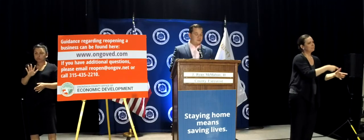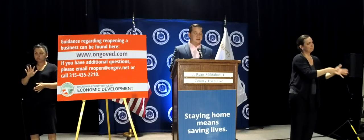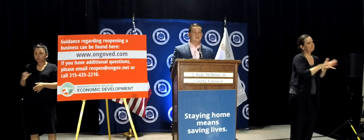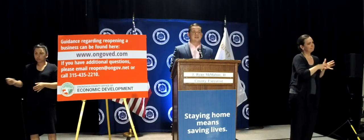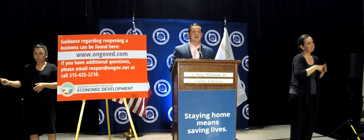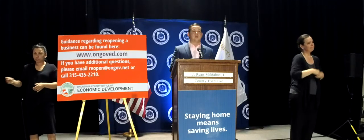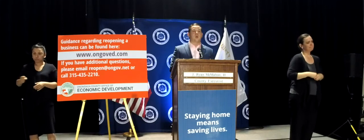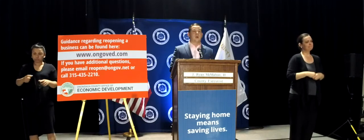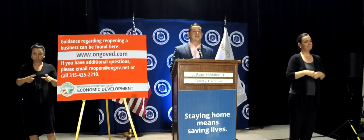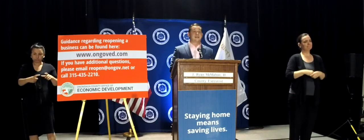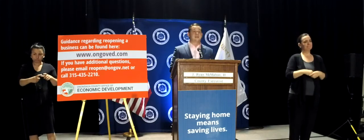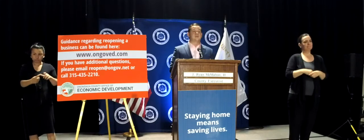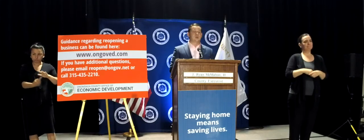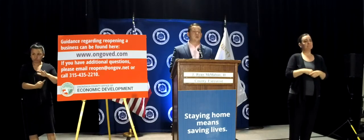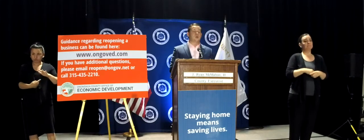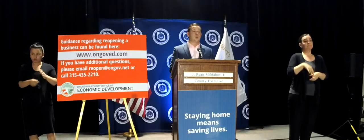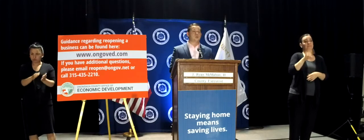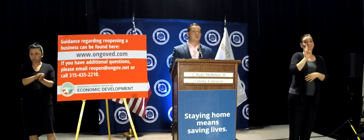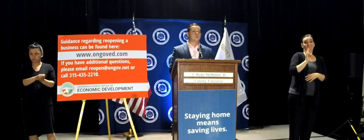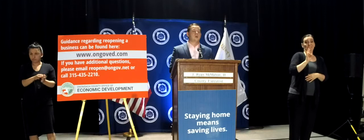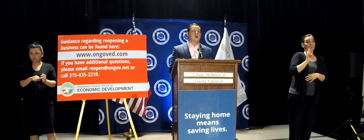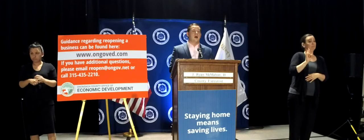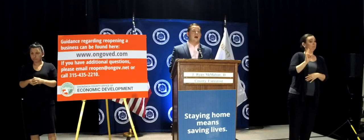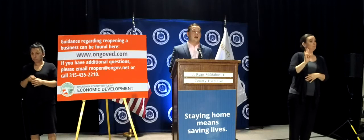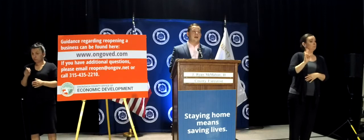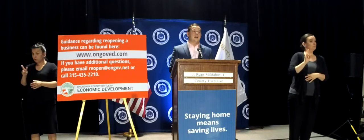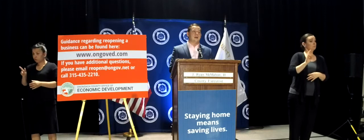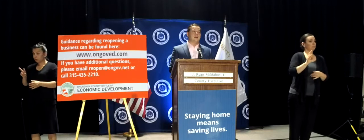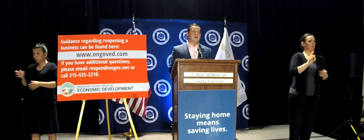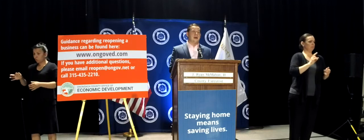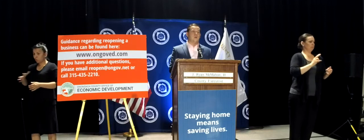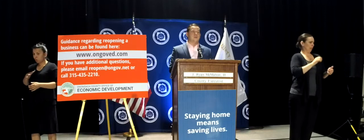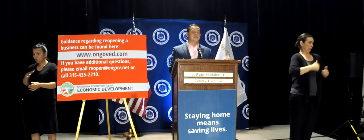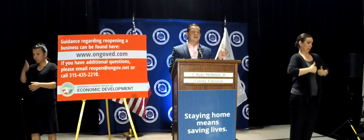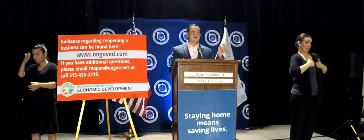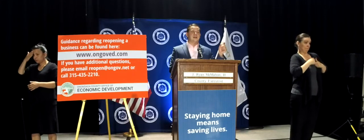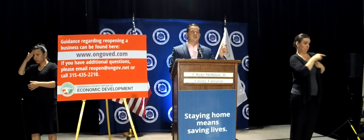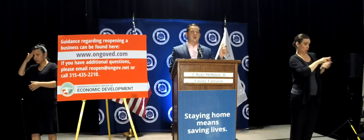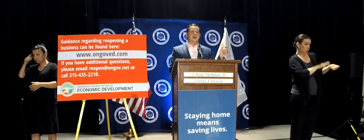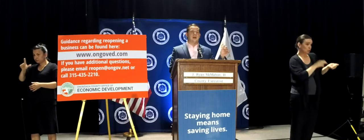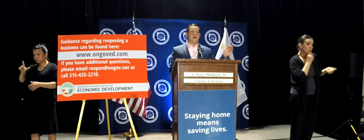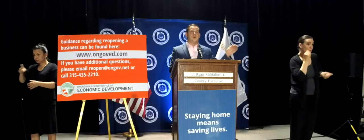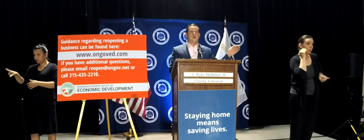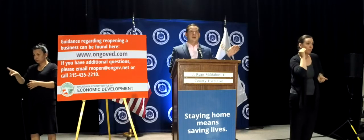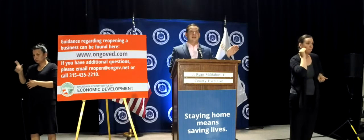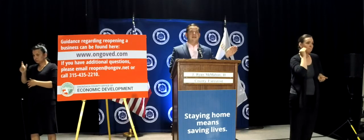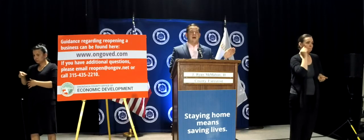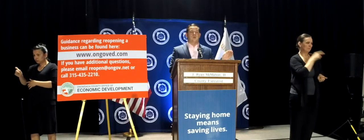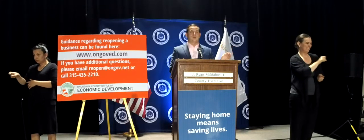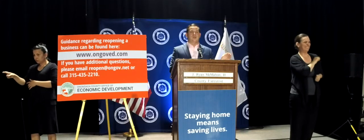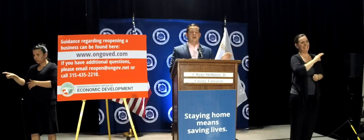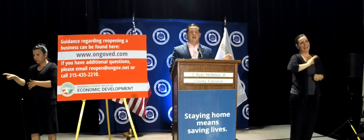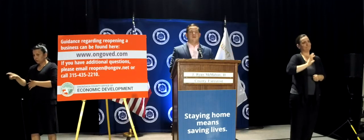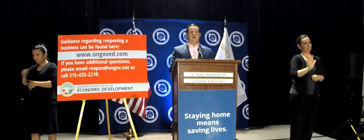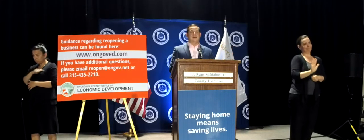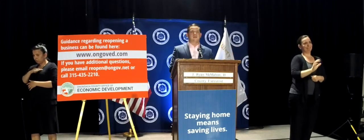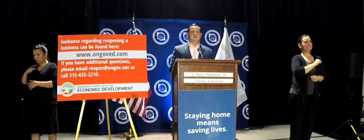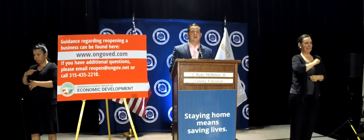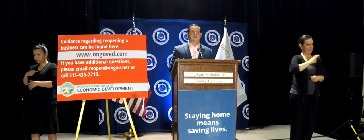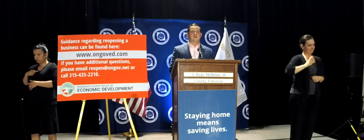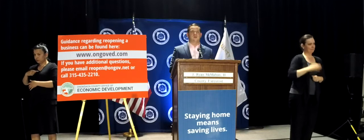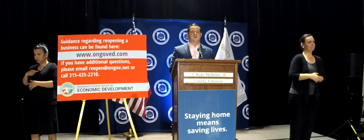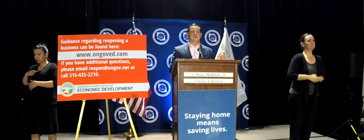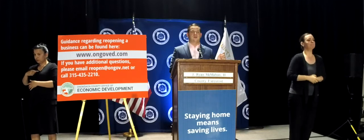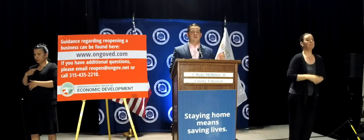don't believe any of these 7 are residents of nursing homes, and that we're seeing a trend now, a downward trend of